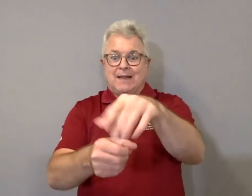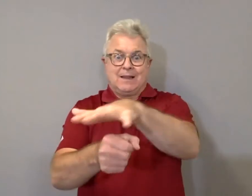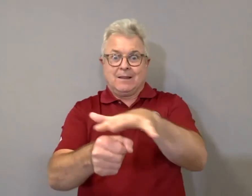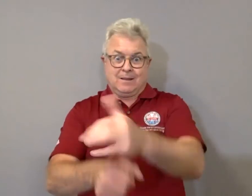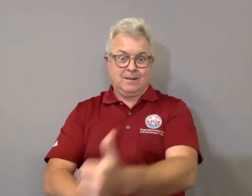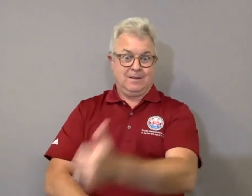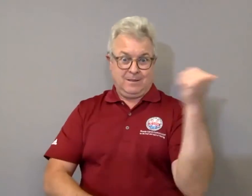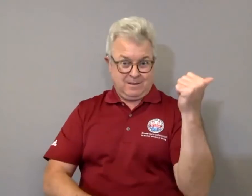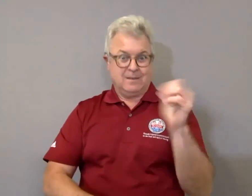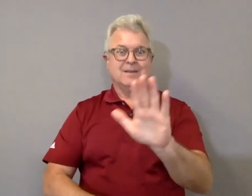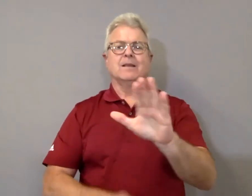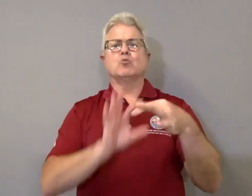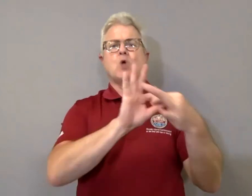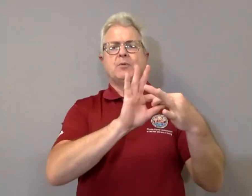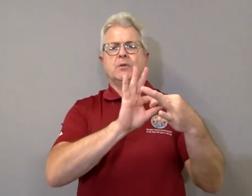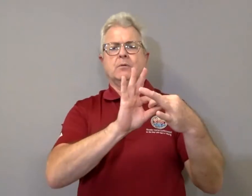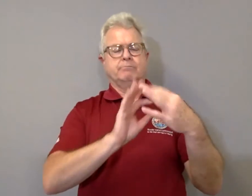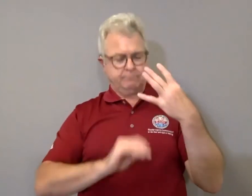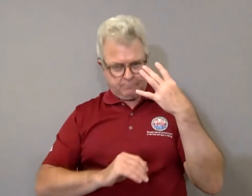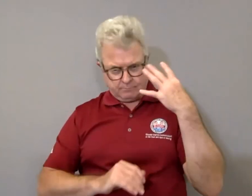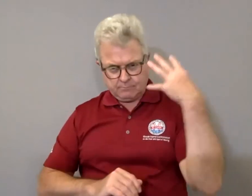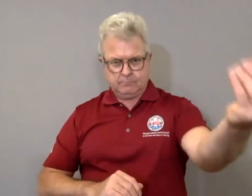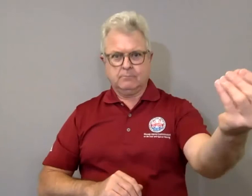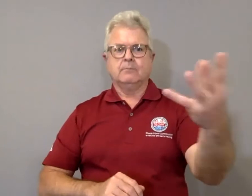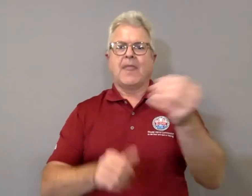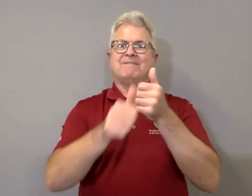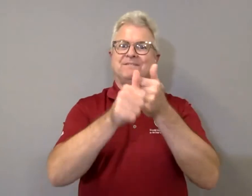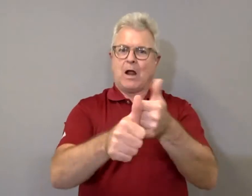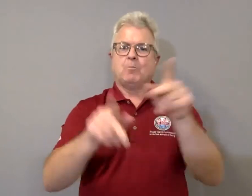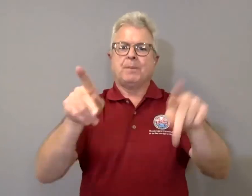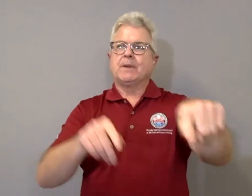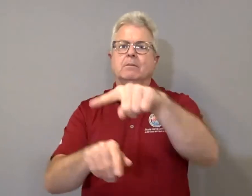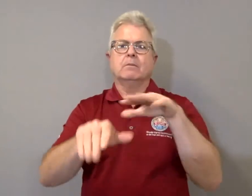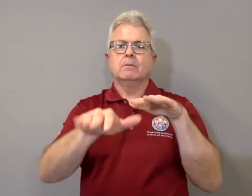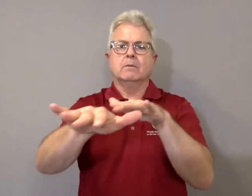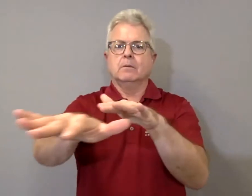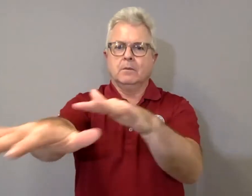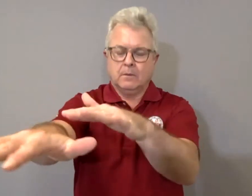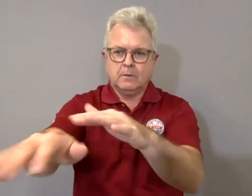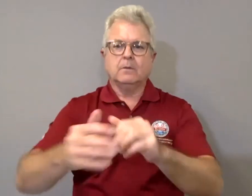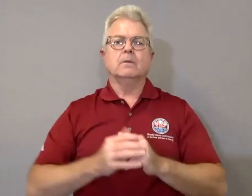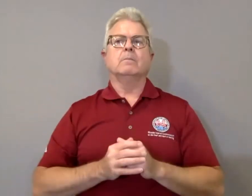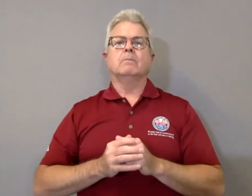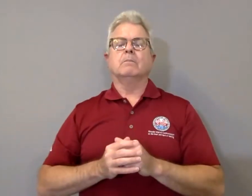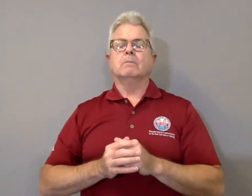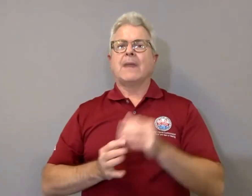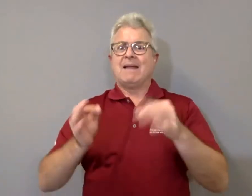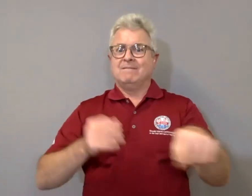or for wherever you are located, you are told to evacuate, please cooperate and follow with people to